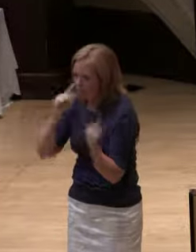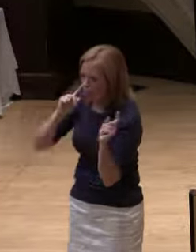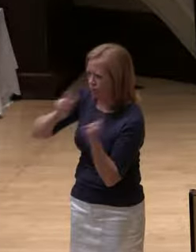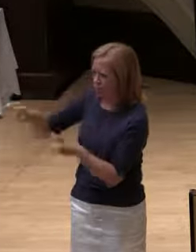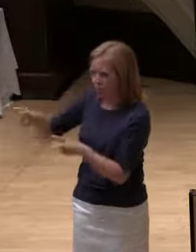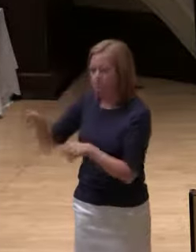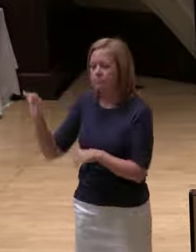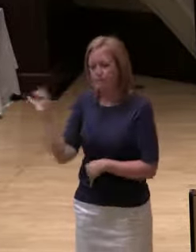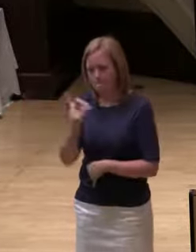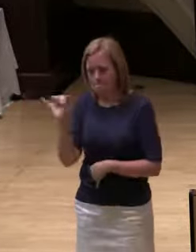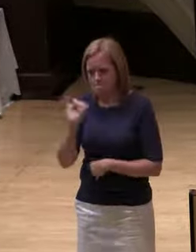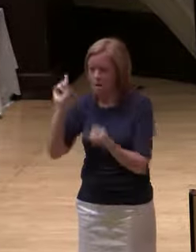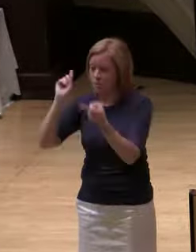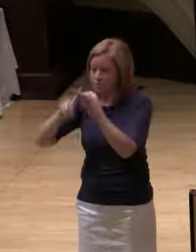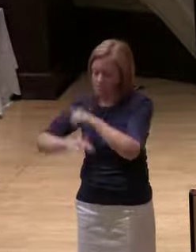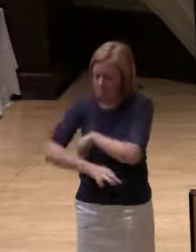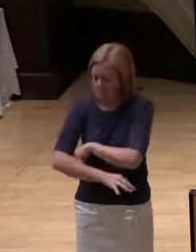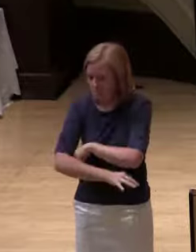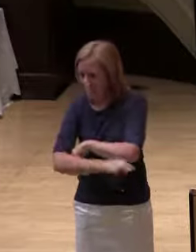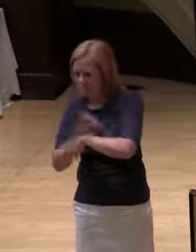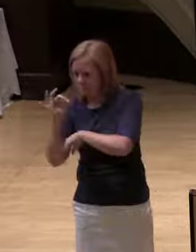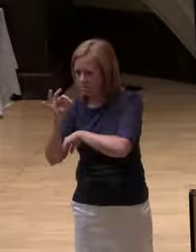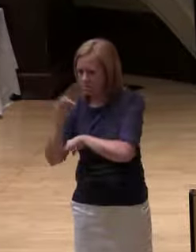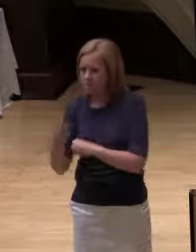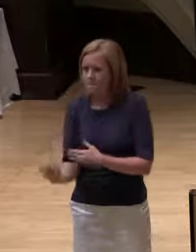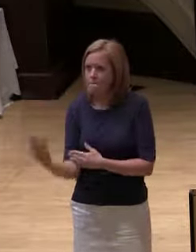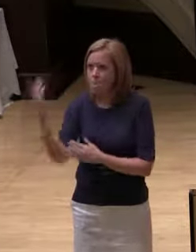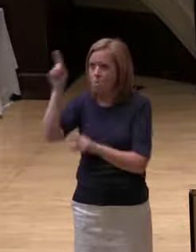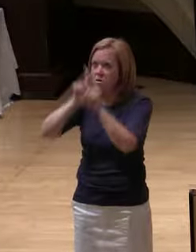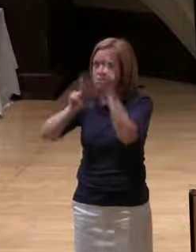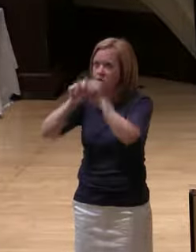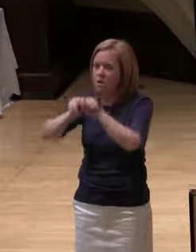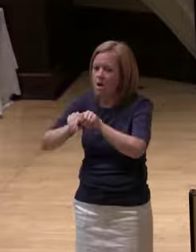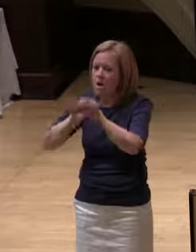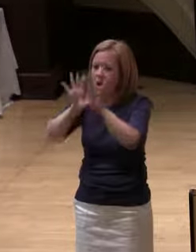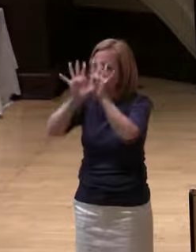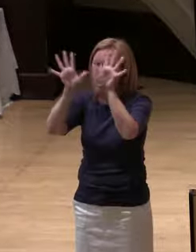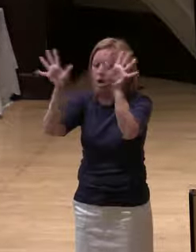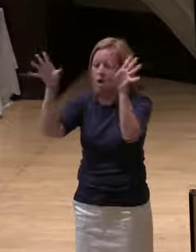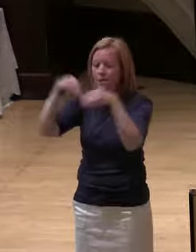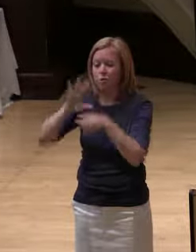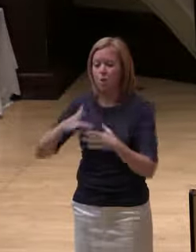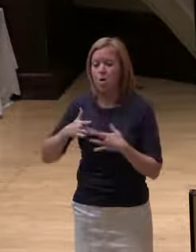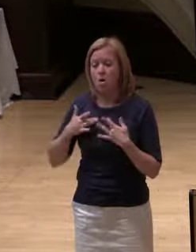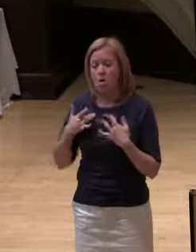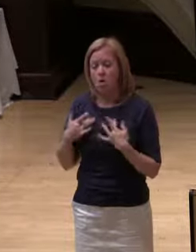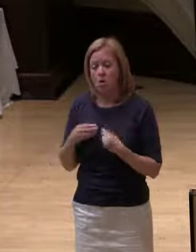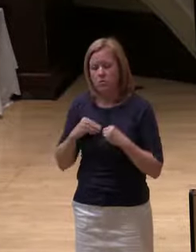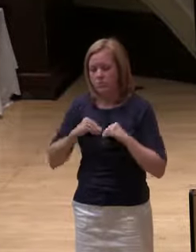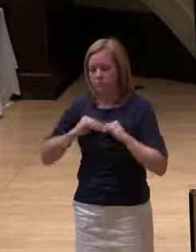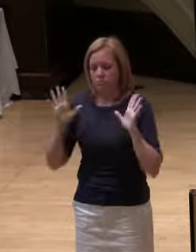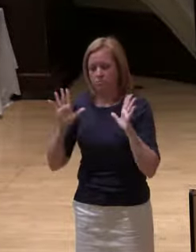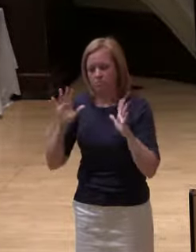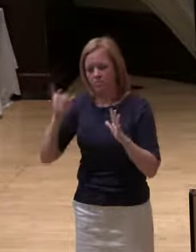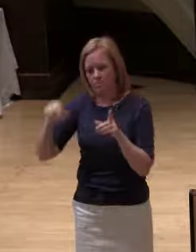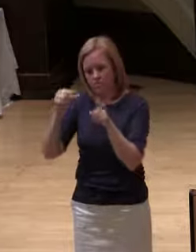day dawns and the morning star rises in your hearts. The word of our